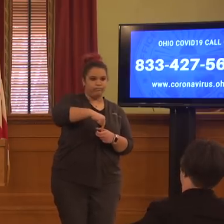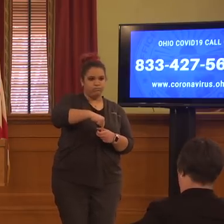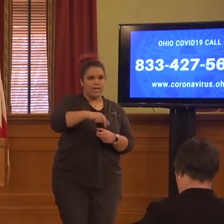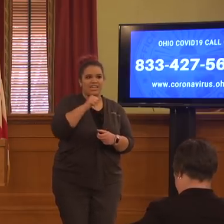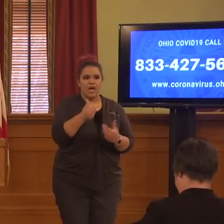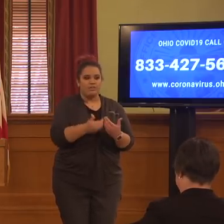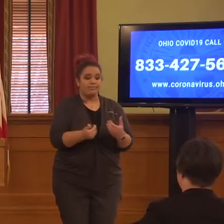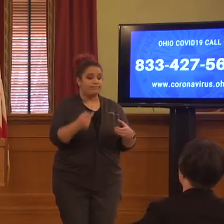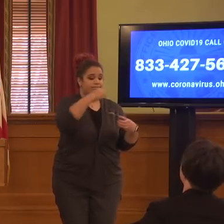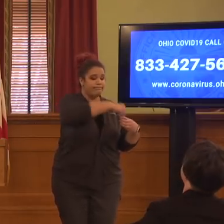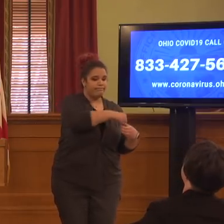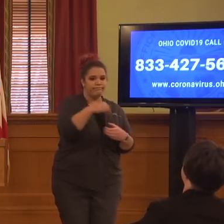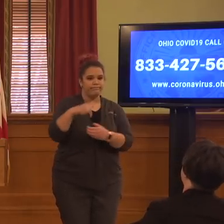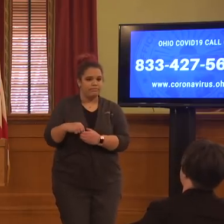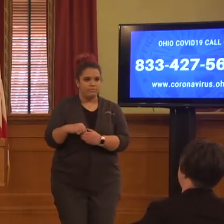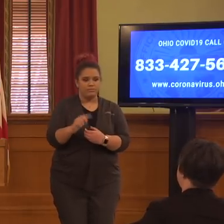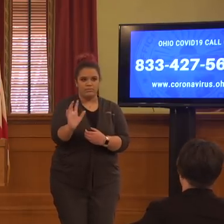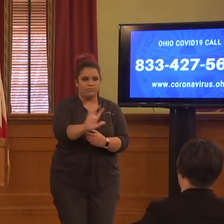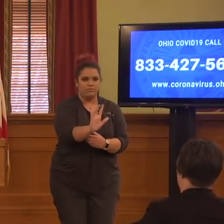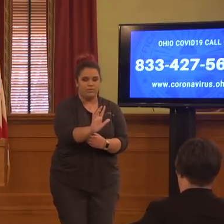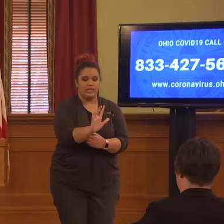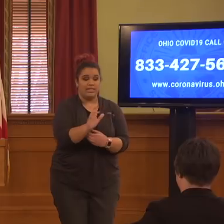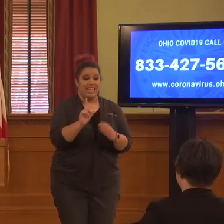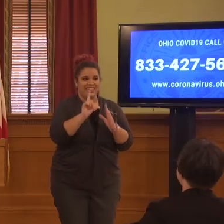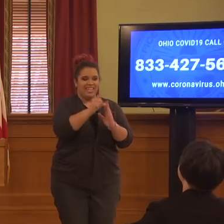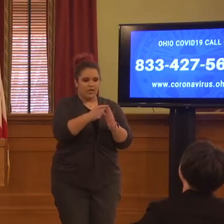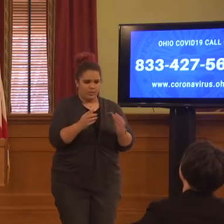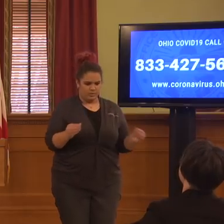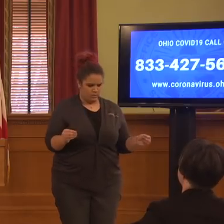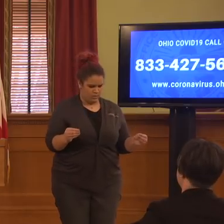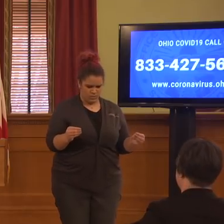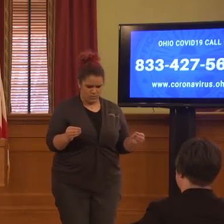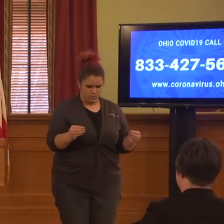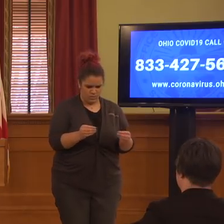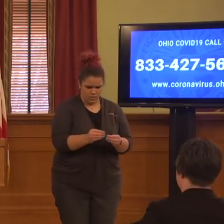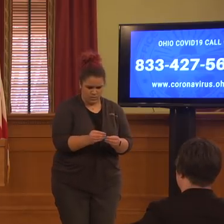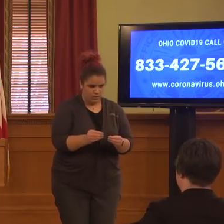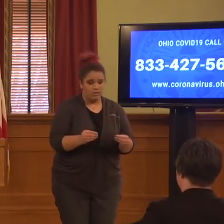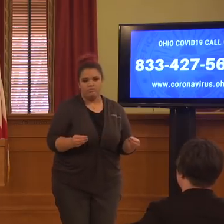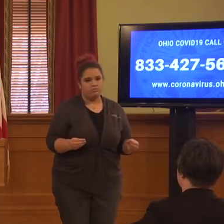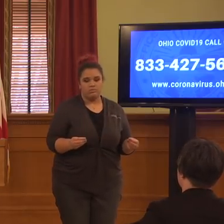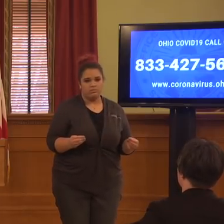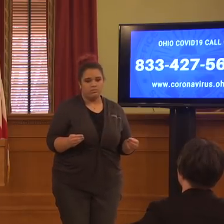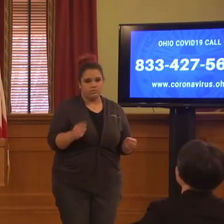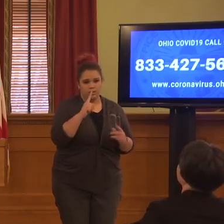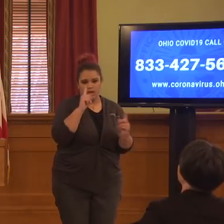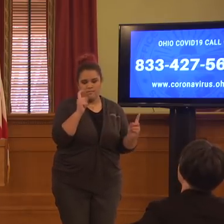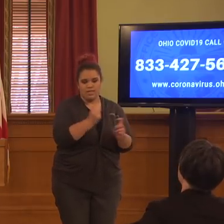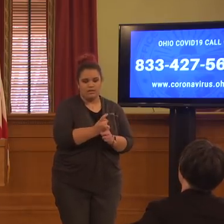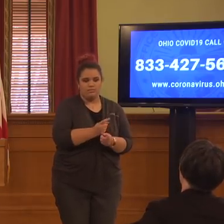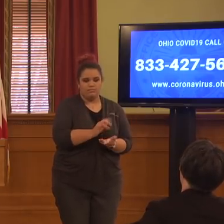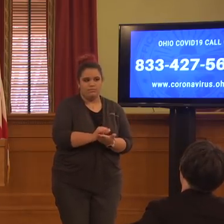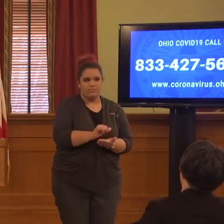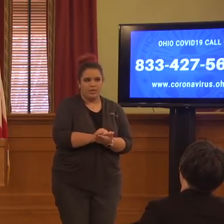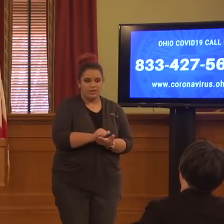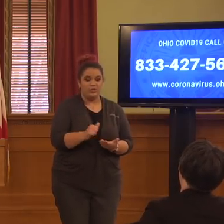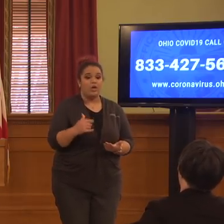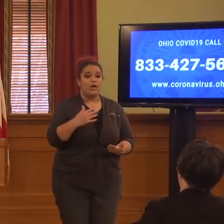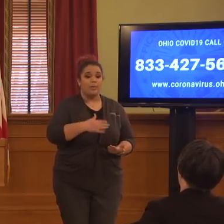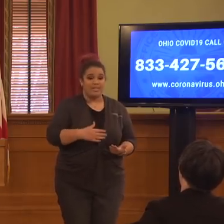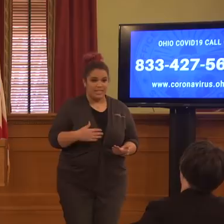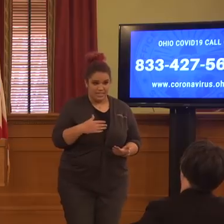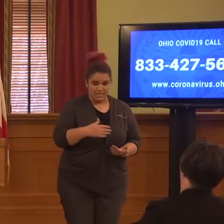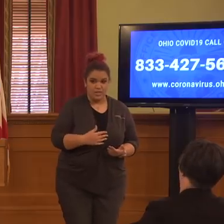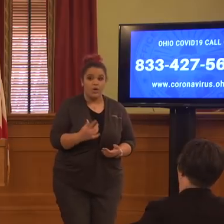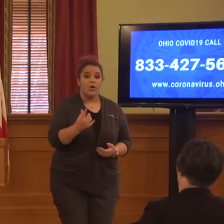into 1 due to, it's complicated. So what I need is 1 specimen per person, a very good